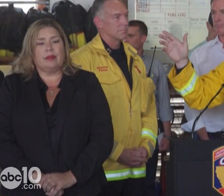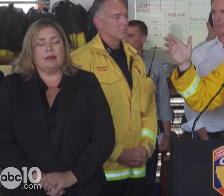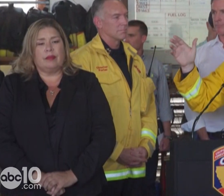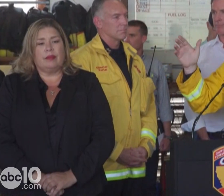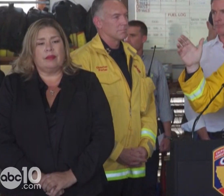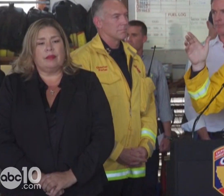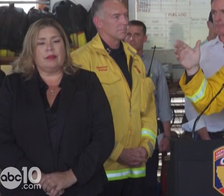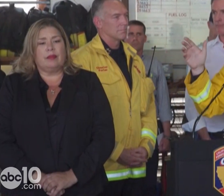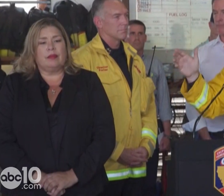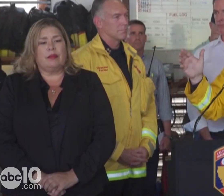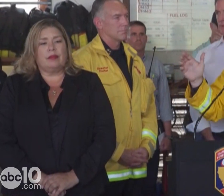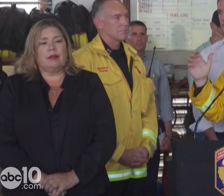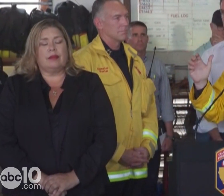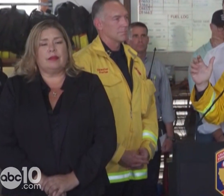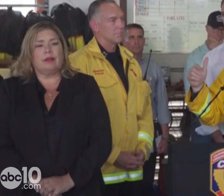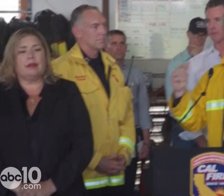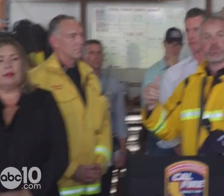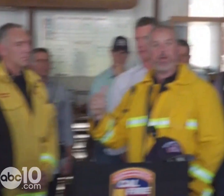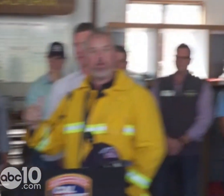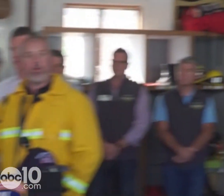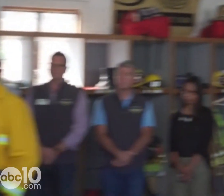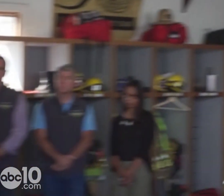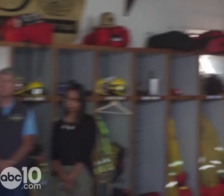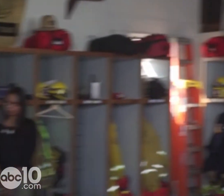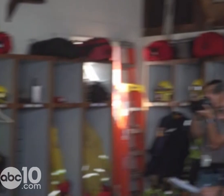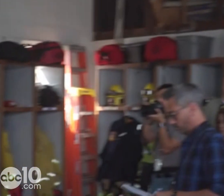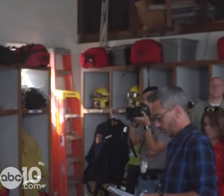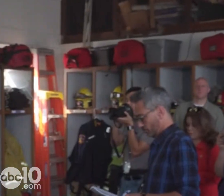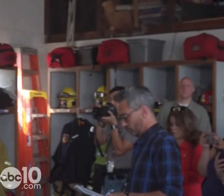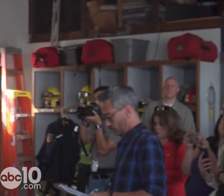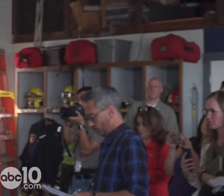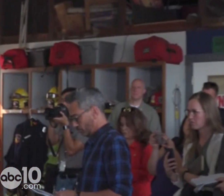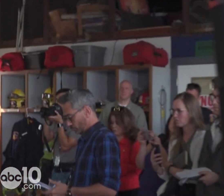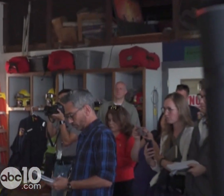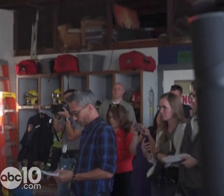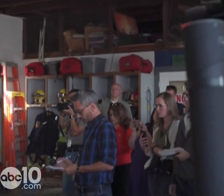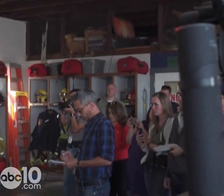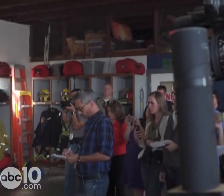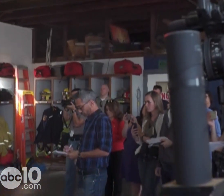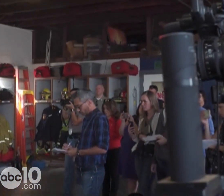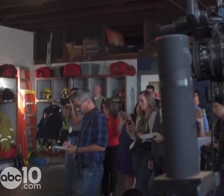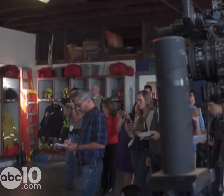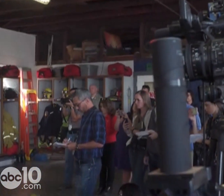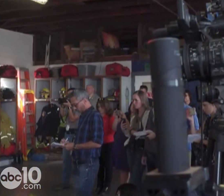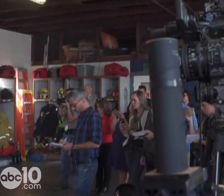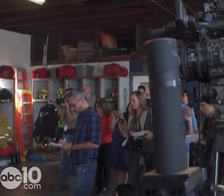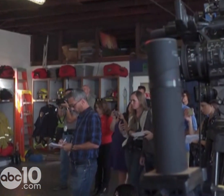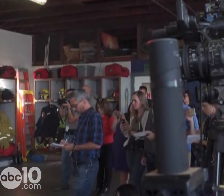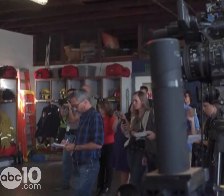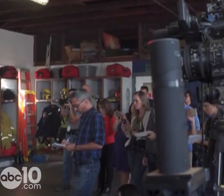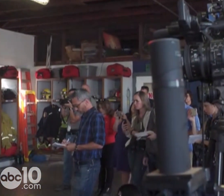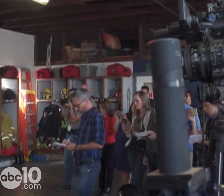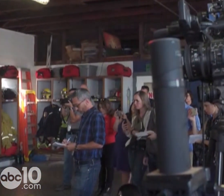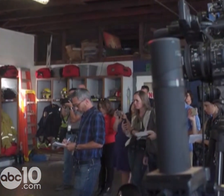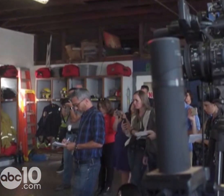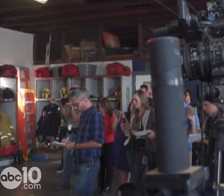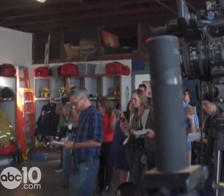Hillsburg donde hay mucha gente que habla en español como primer lengua, y eso es uno